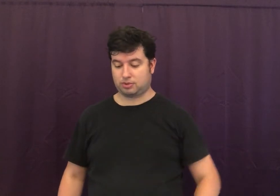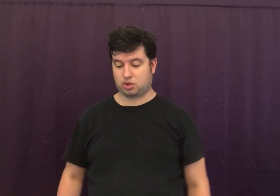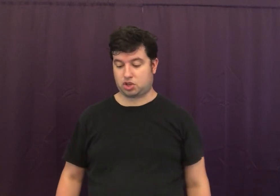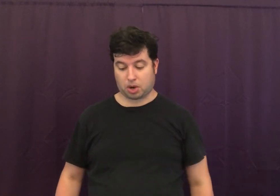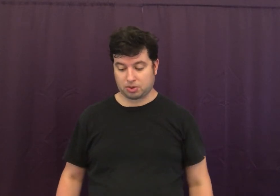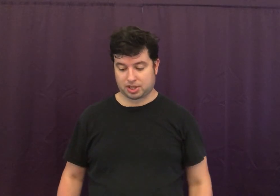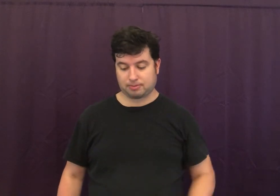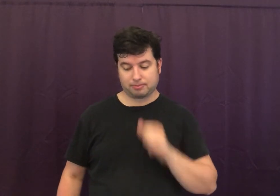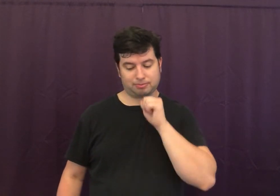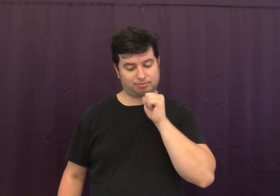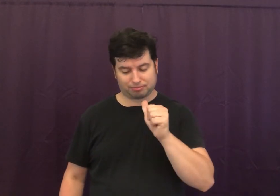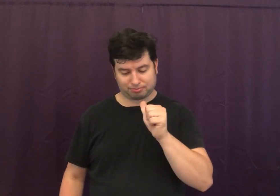don't